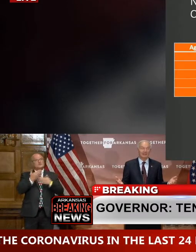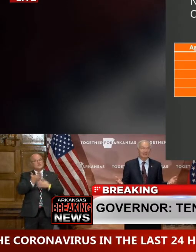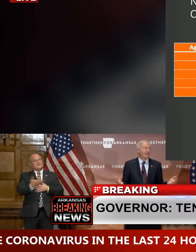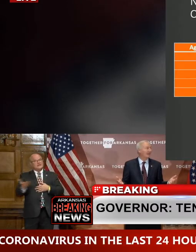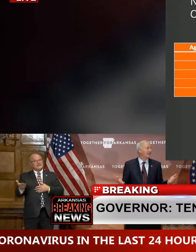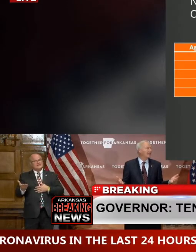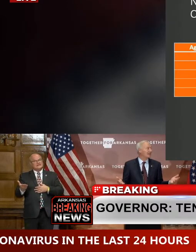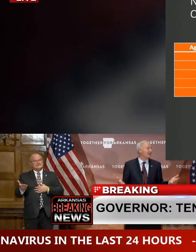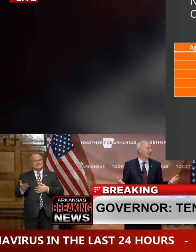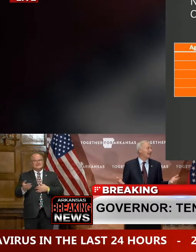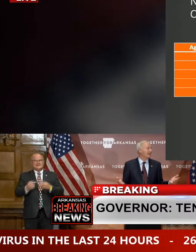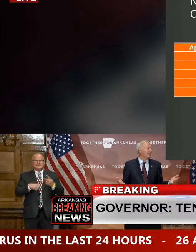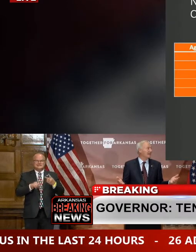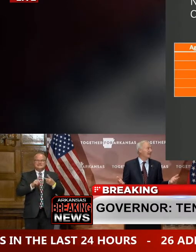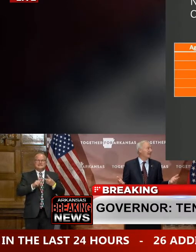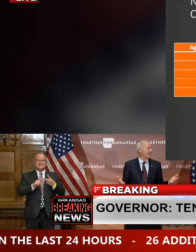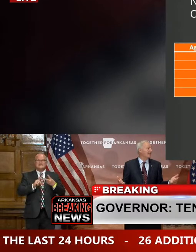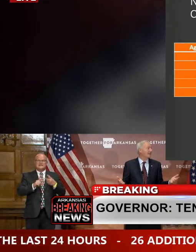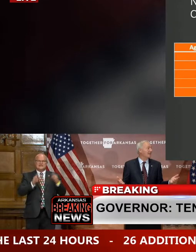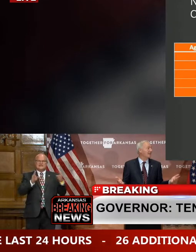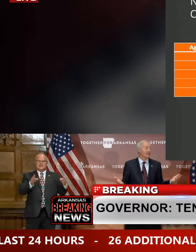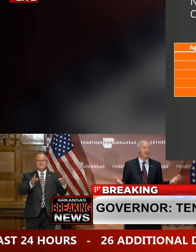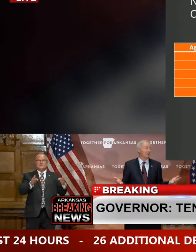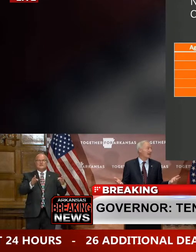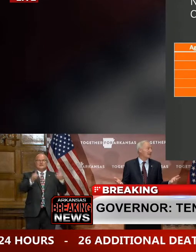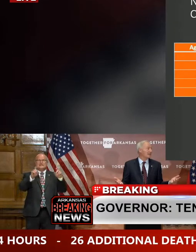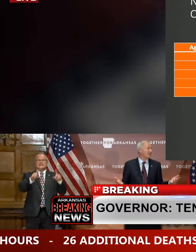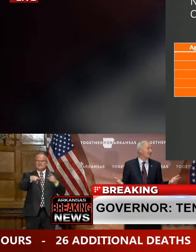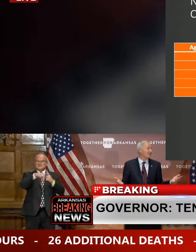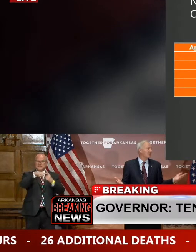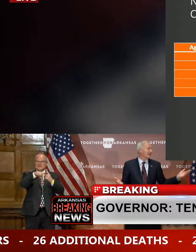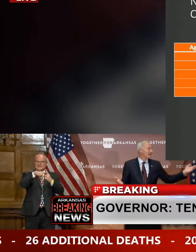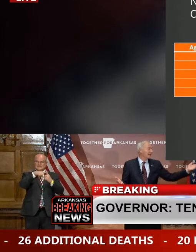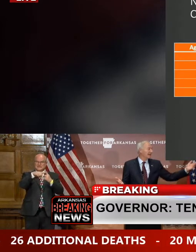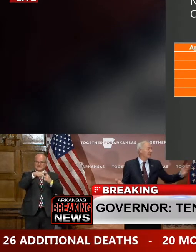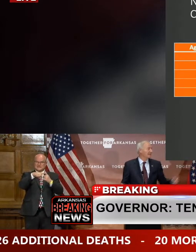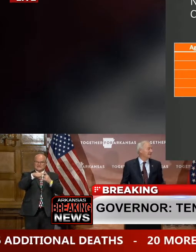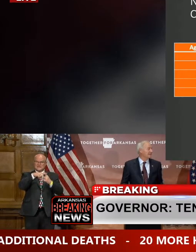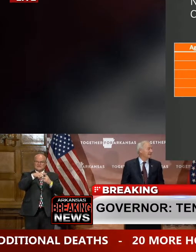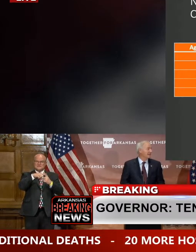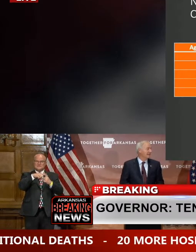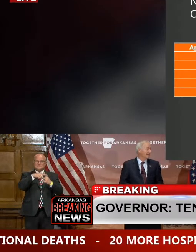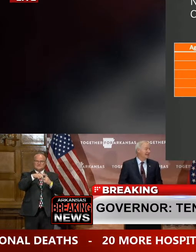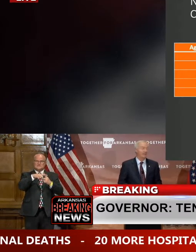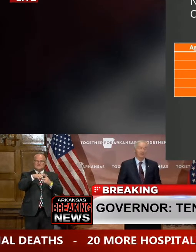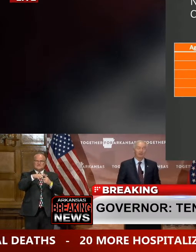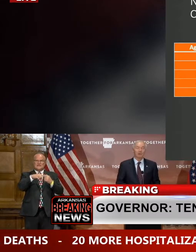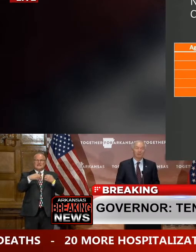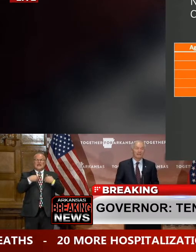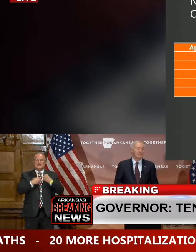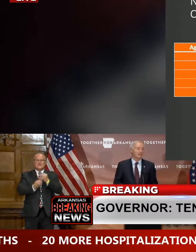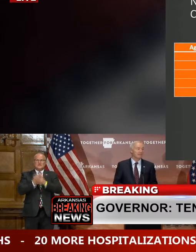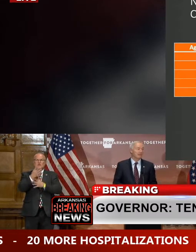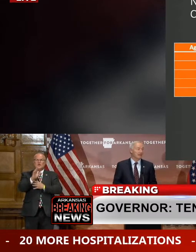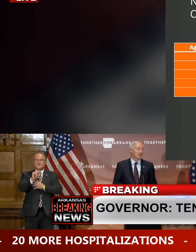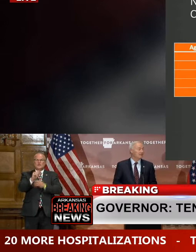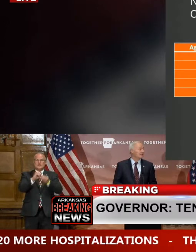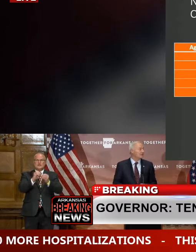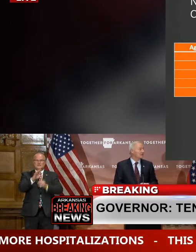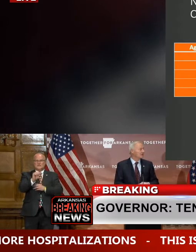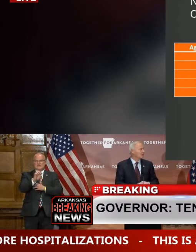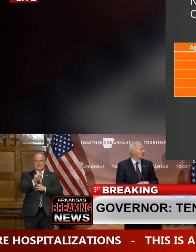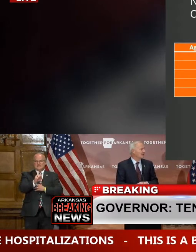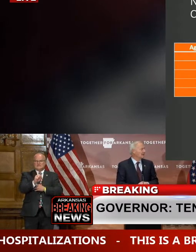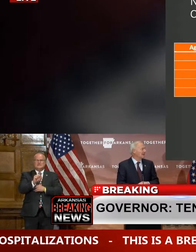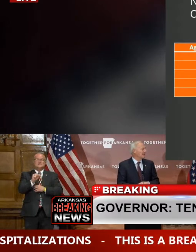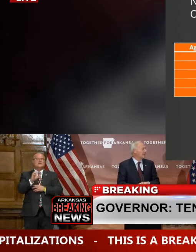thing. And then secondly, they're testing positive and having a growth rate in the number of cases.